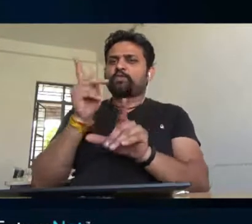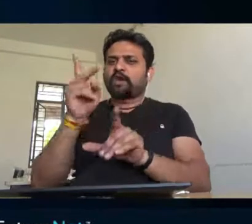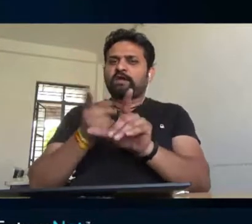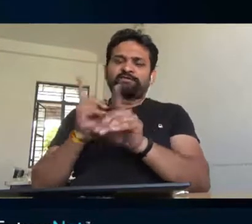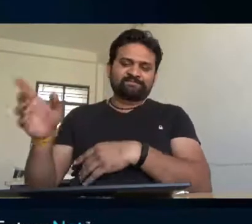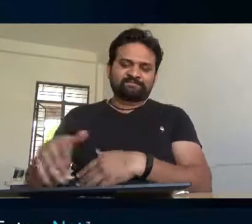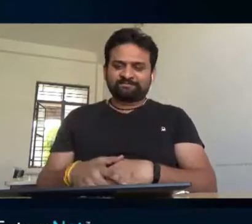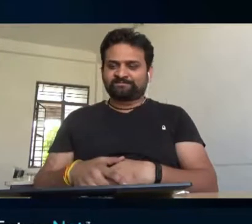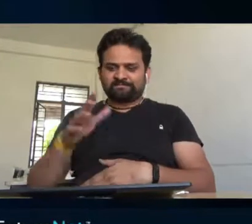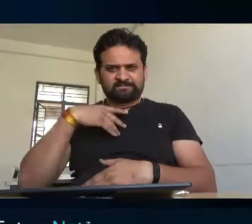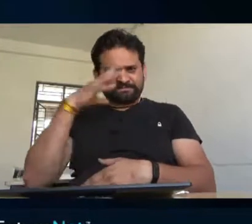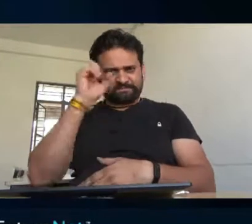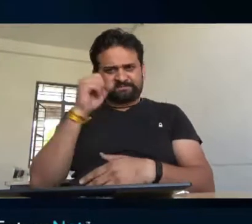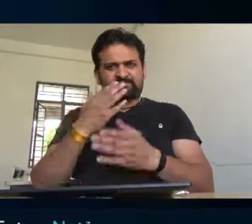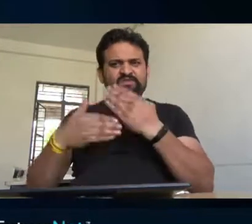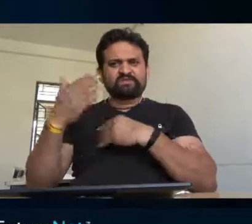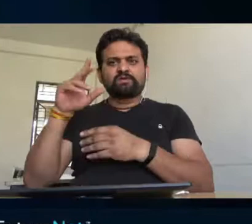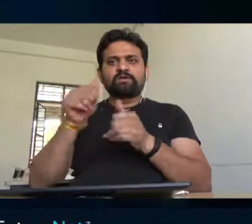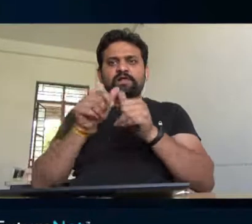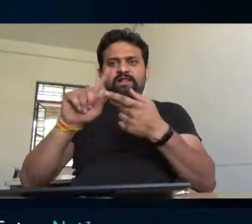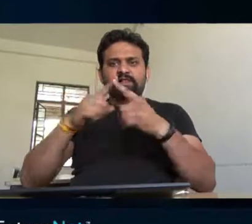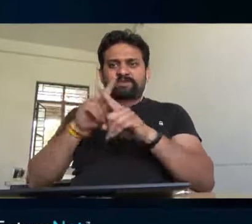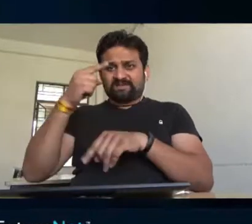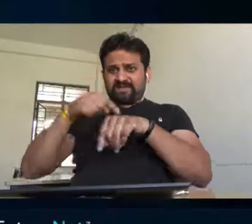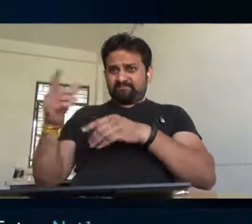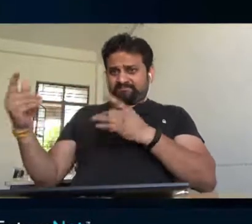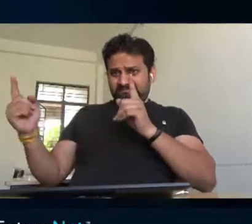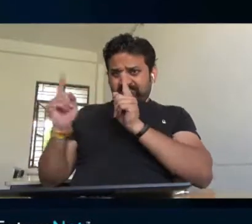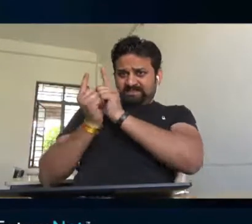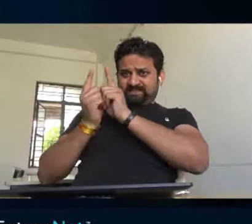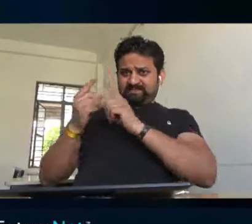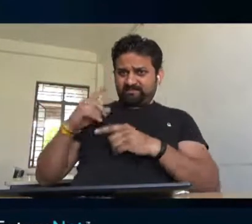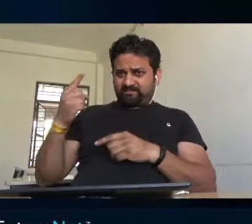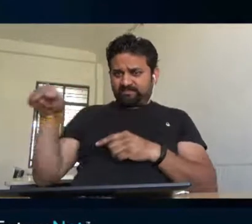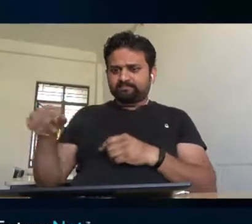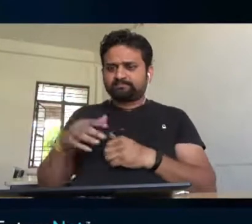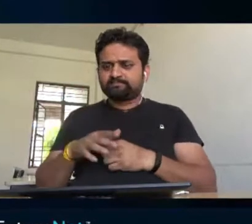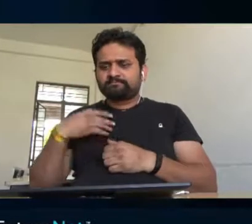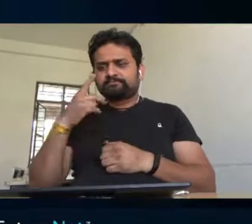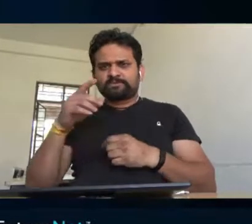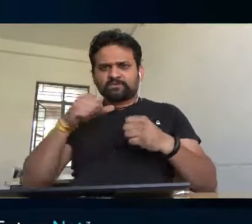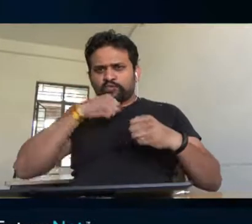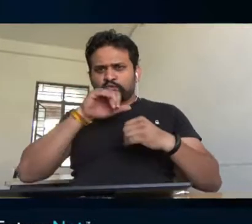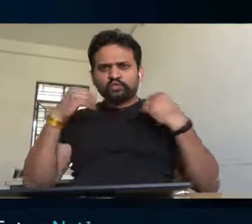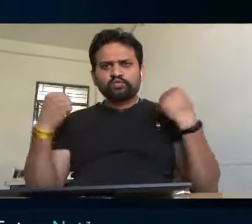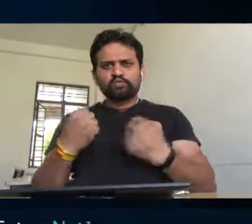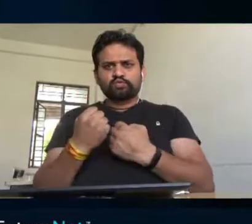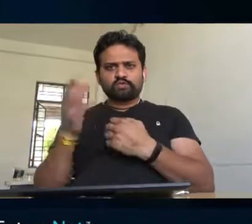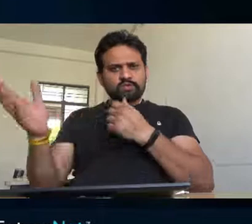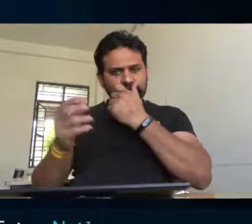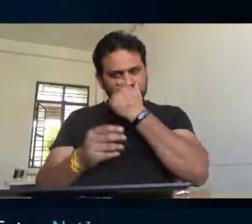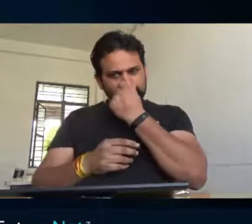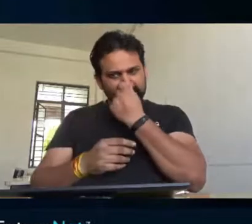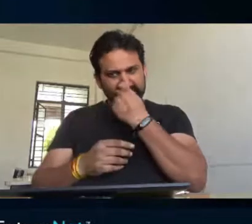Great job. This guy is really fantastic. You say 2 years, but it's less than 1.5 years that you are